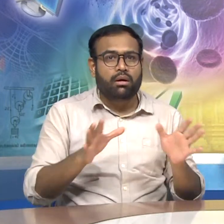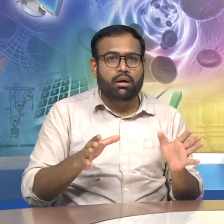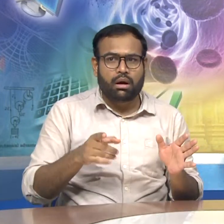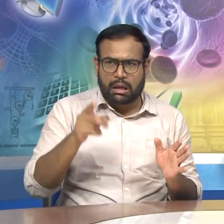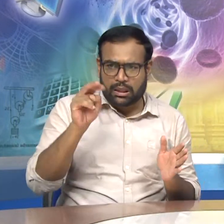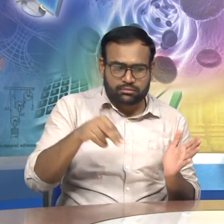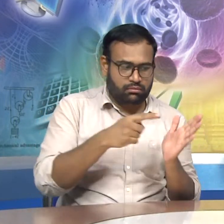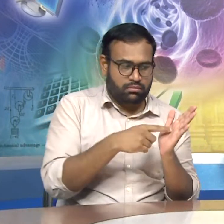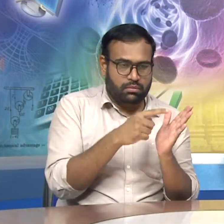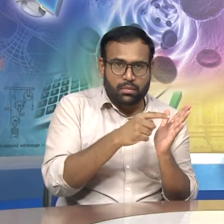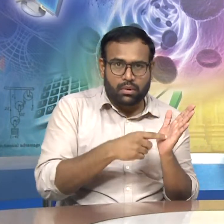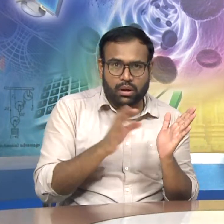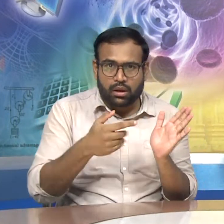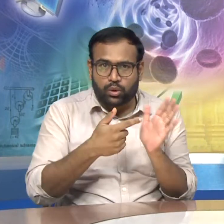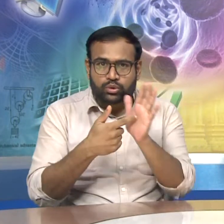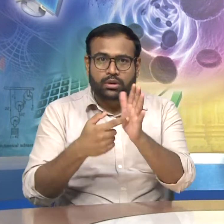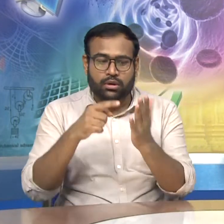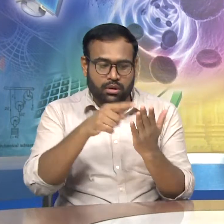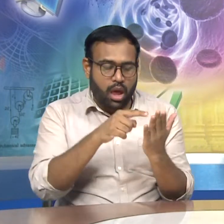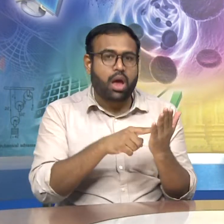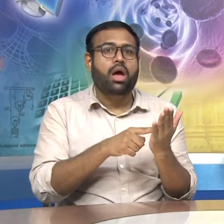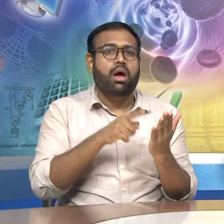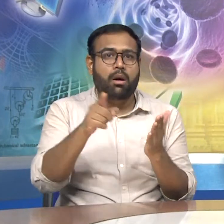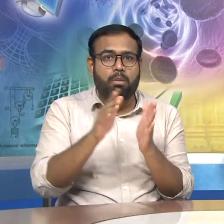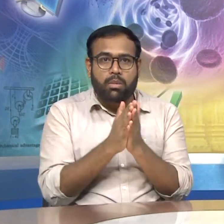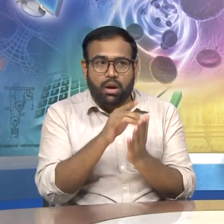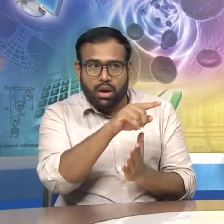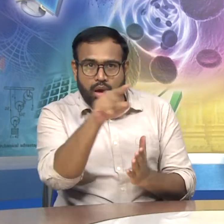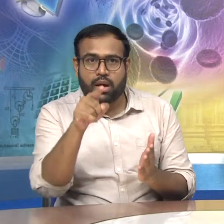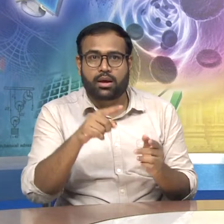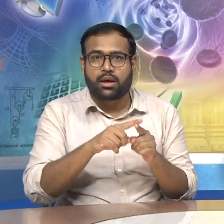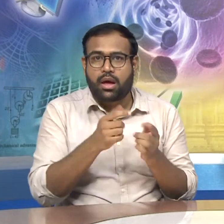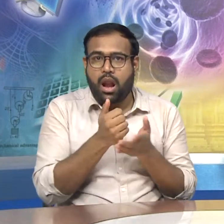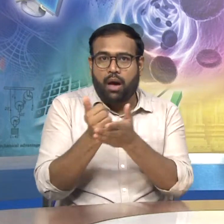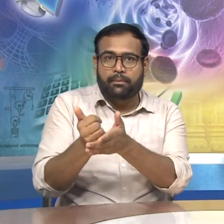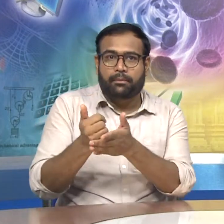personal assistance to the user seeking information.